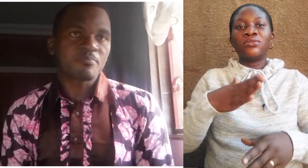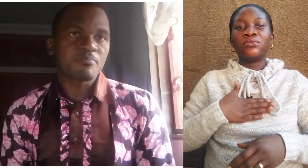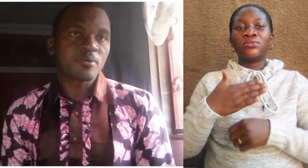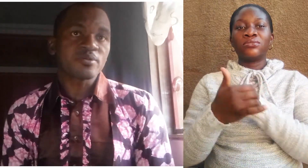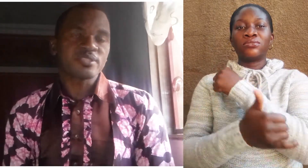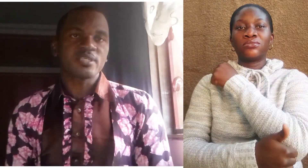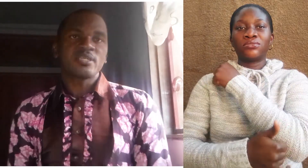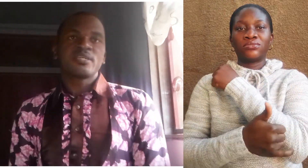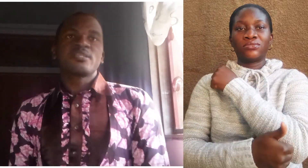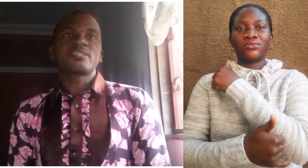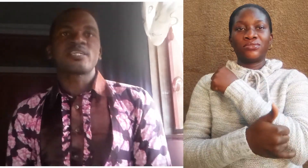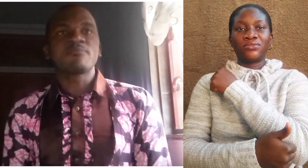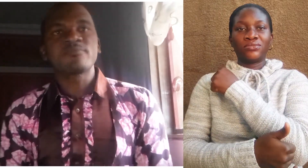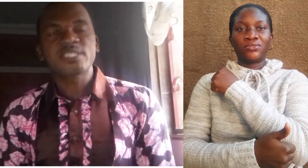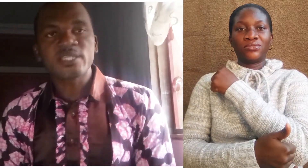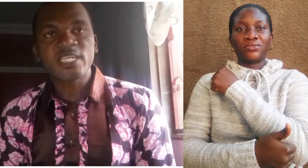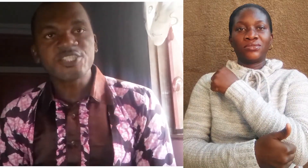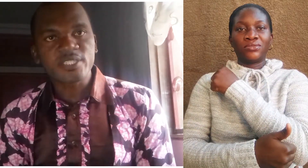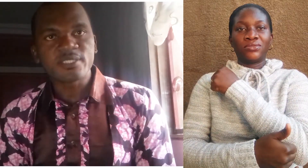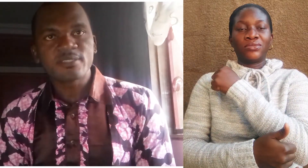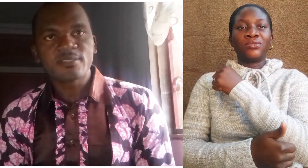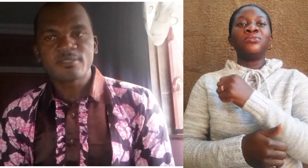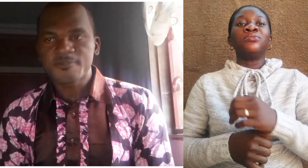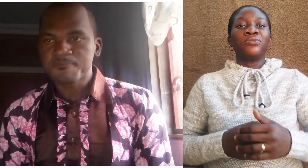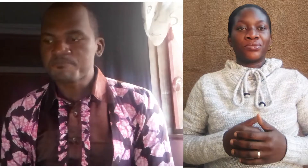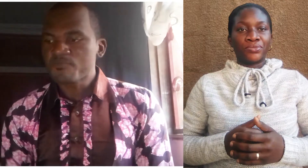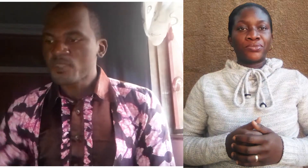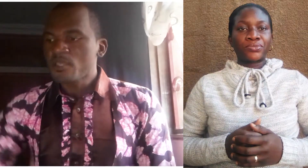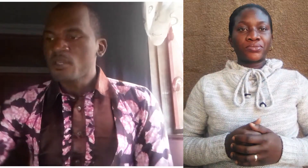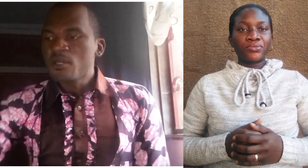also propose some solution.